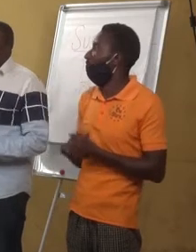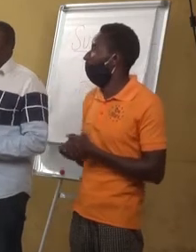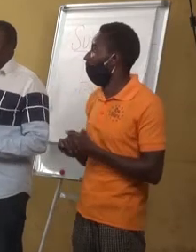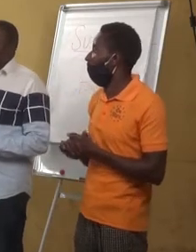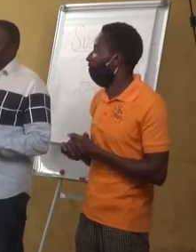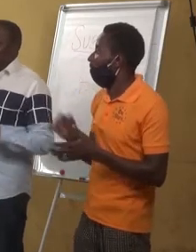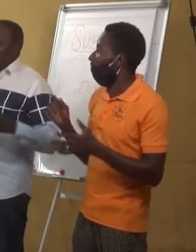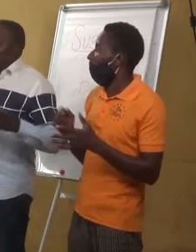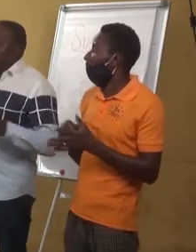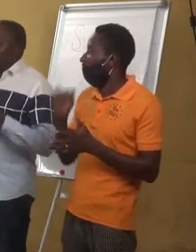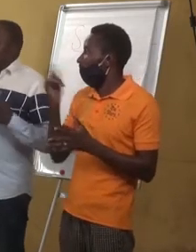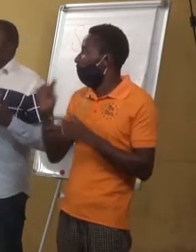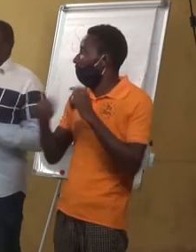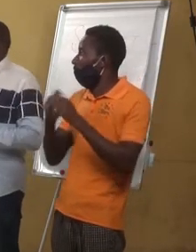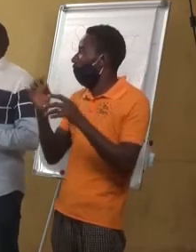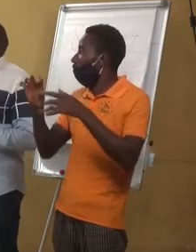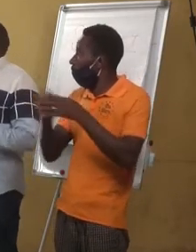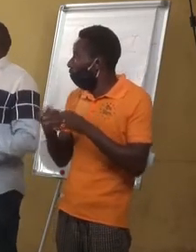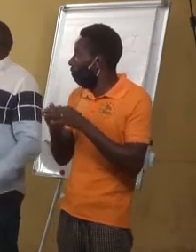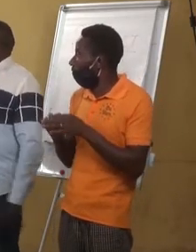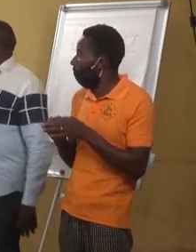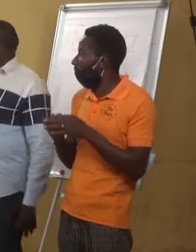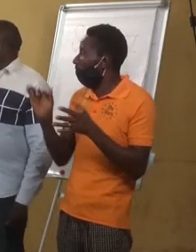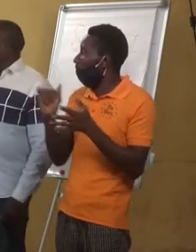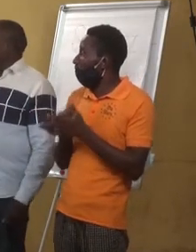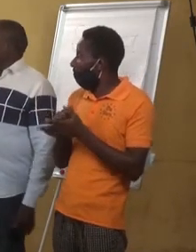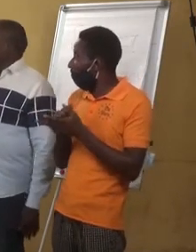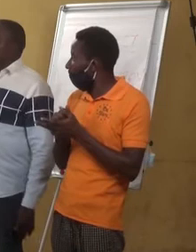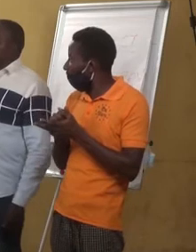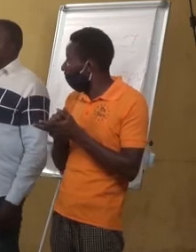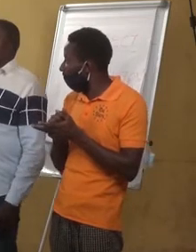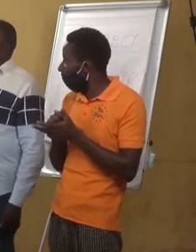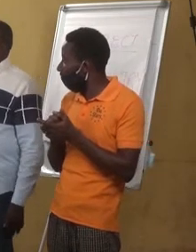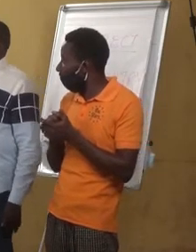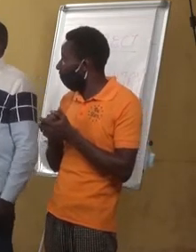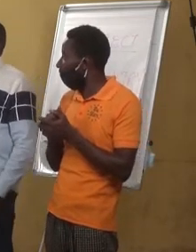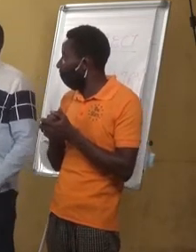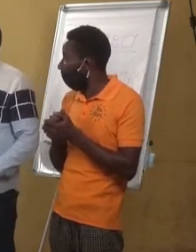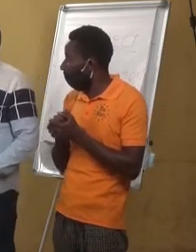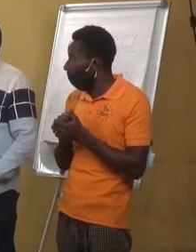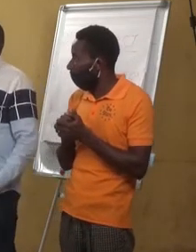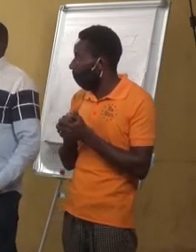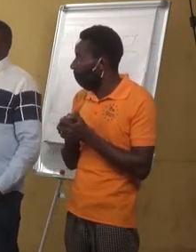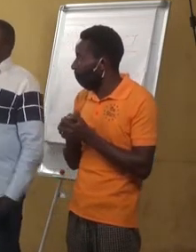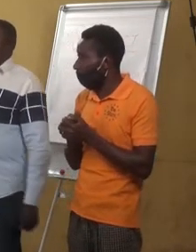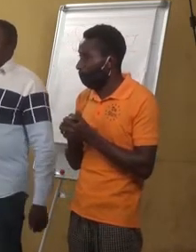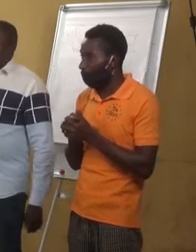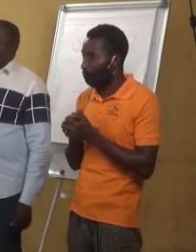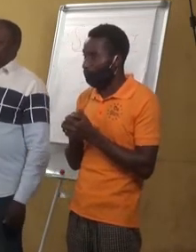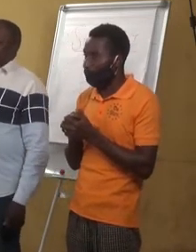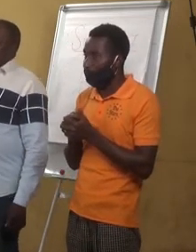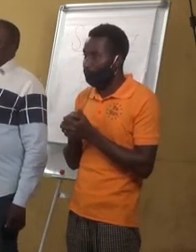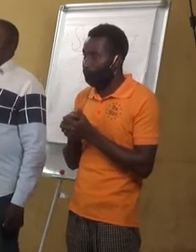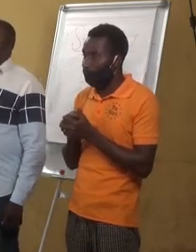the type of bond, this is the type of bond that time will not permit me to finish up the remaining part of bonding, the